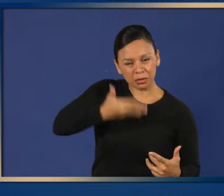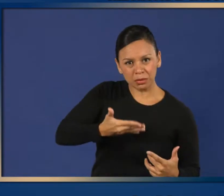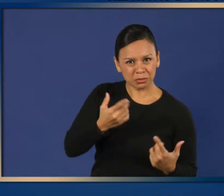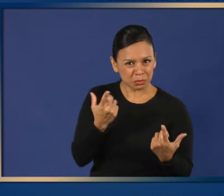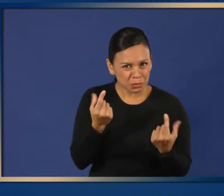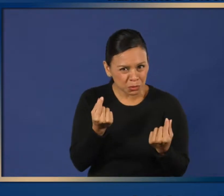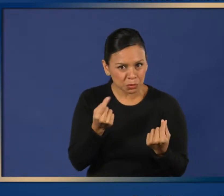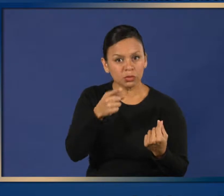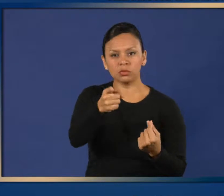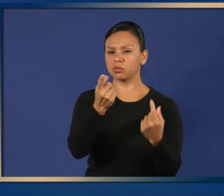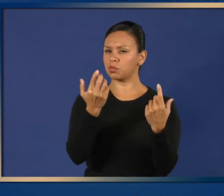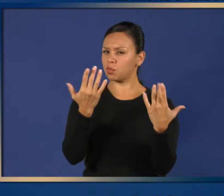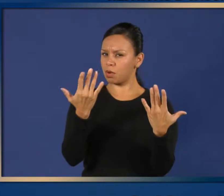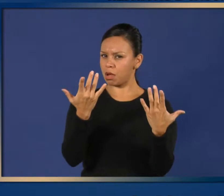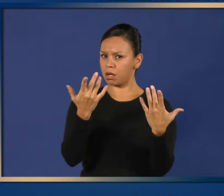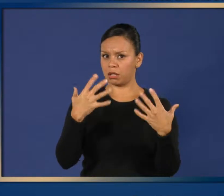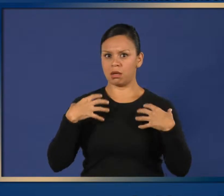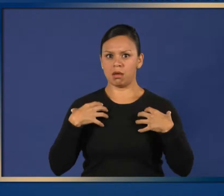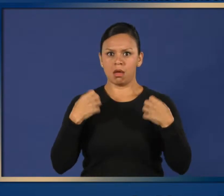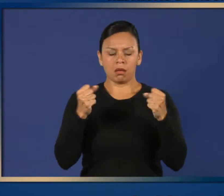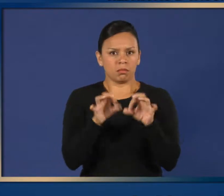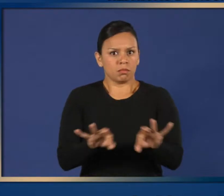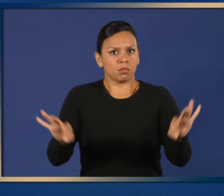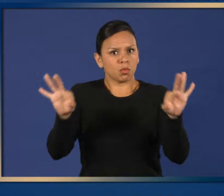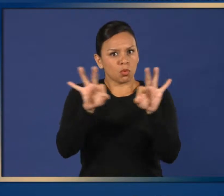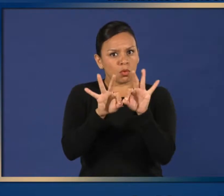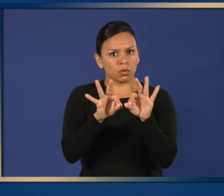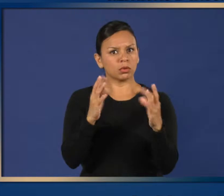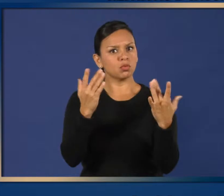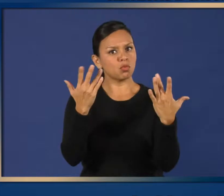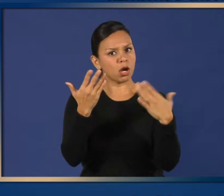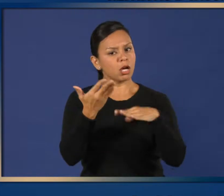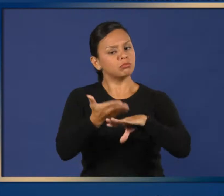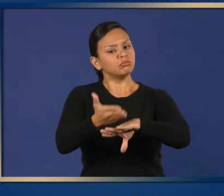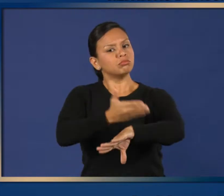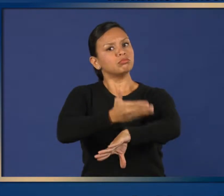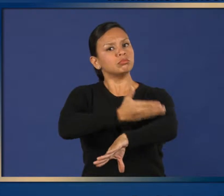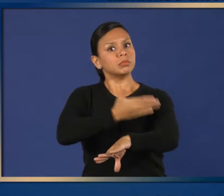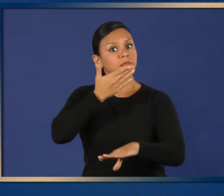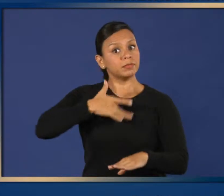they recover before getting the vaccine.